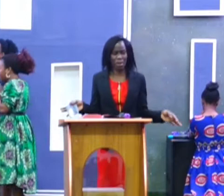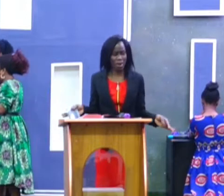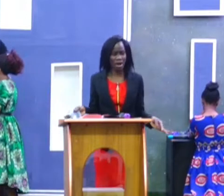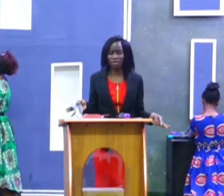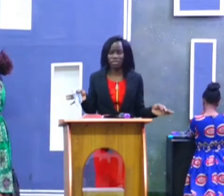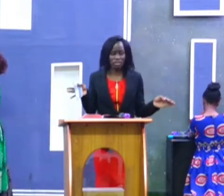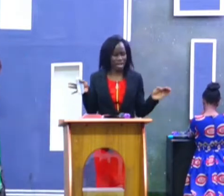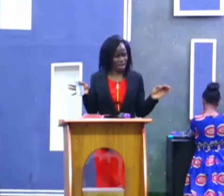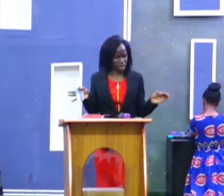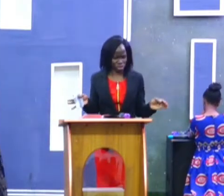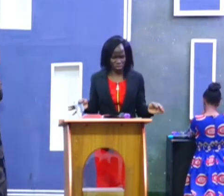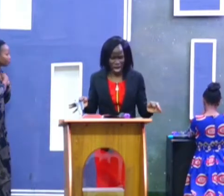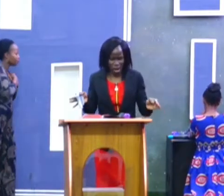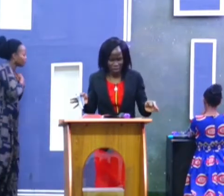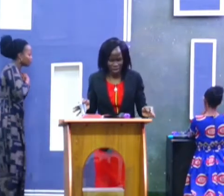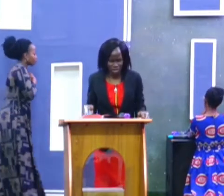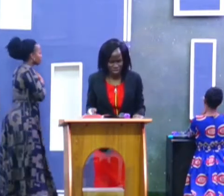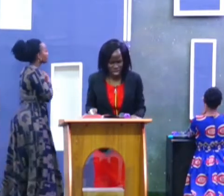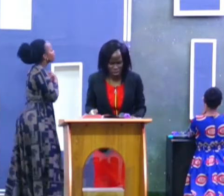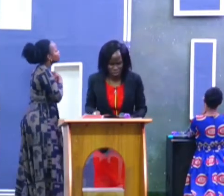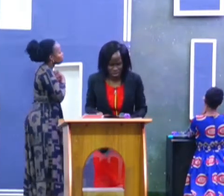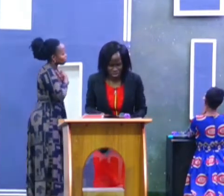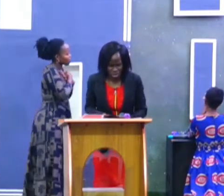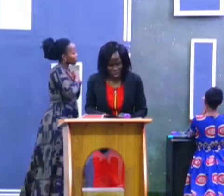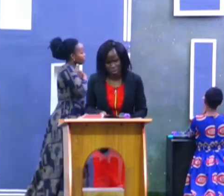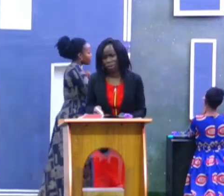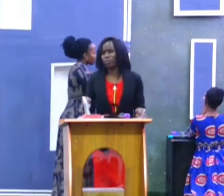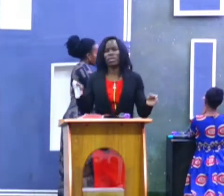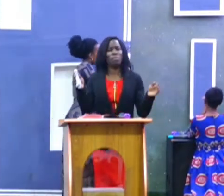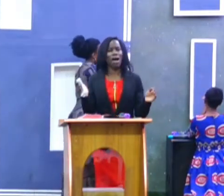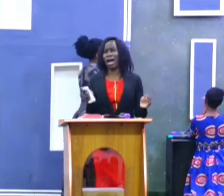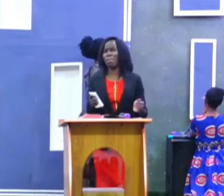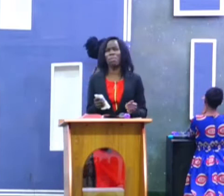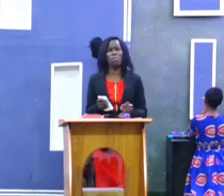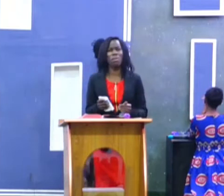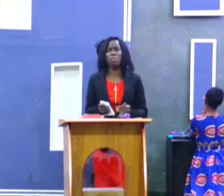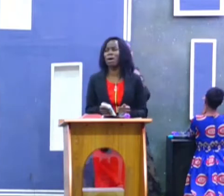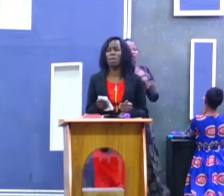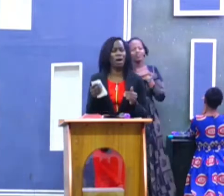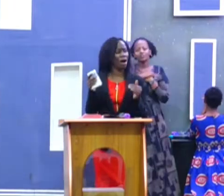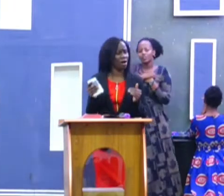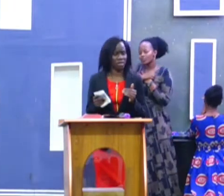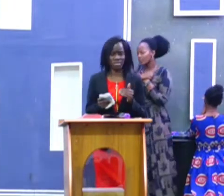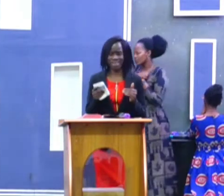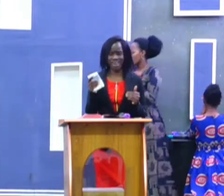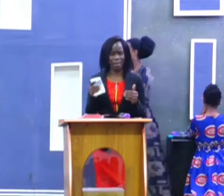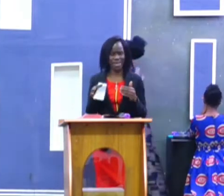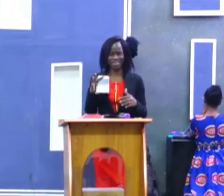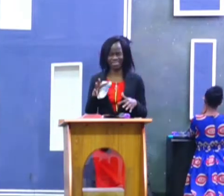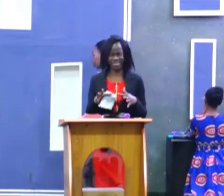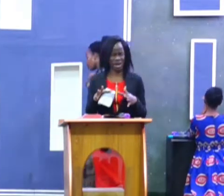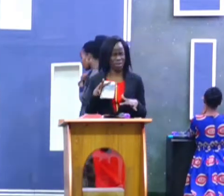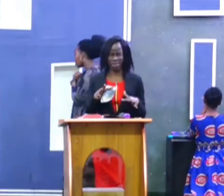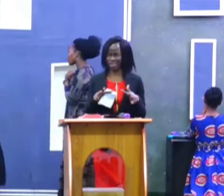Ye muberebere, yeye kago wetaaga, yeye kago wetaaga okufaanana, yeye kago wetaaga okufuuka.